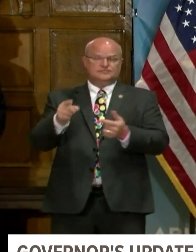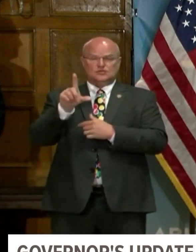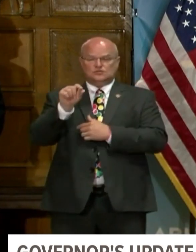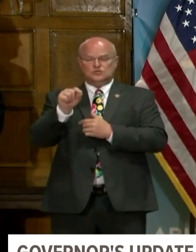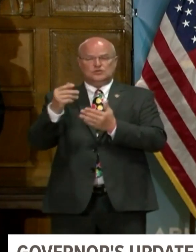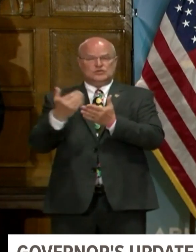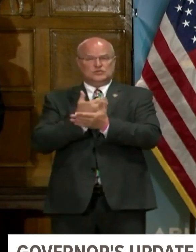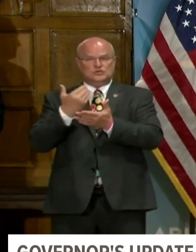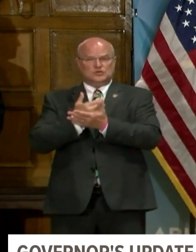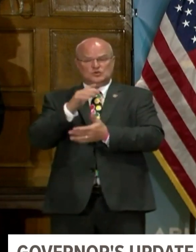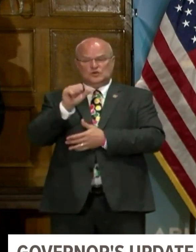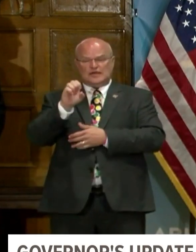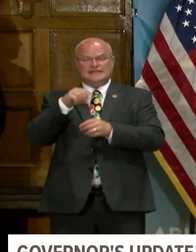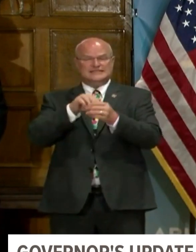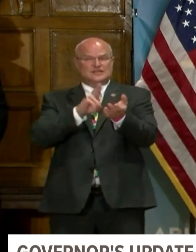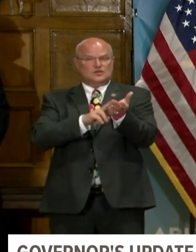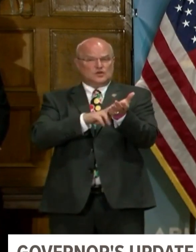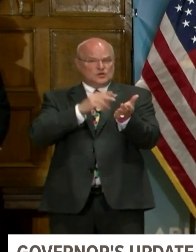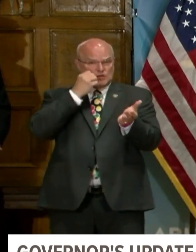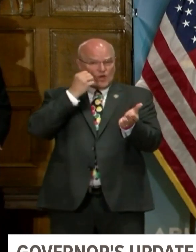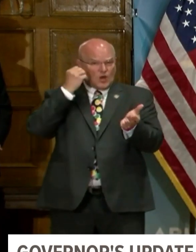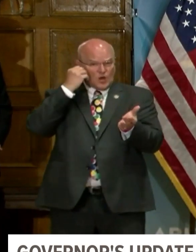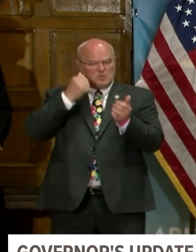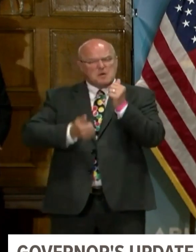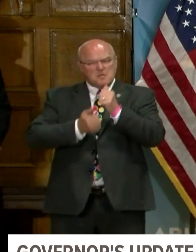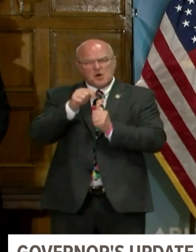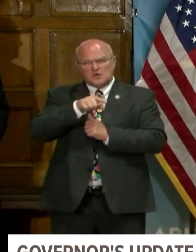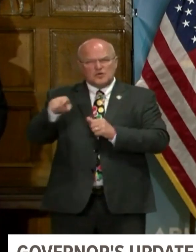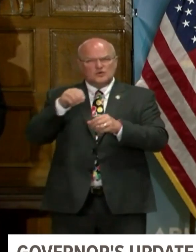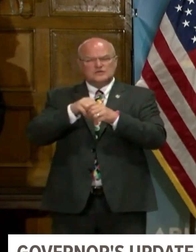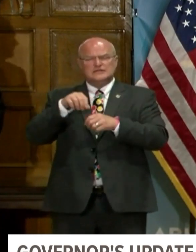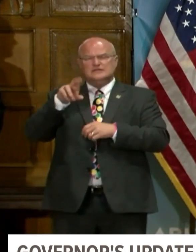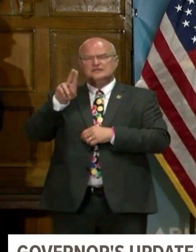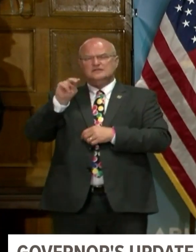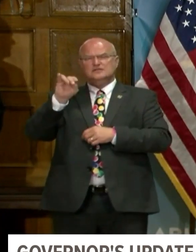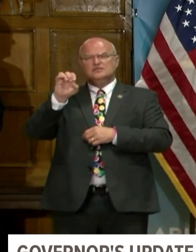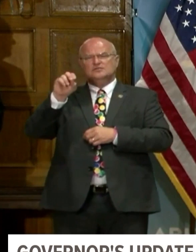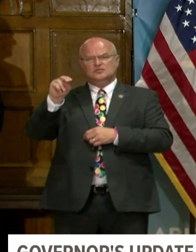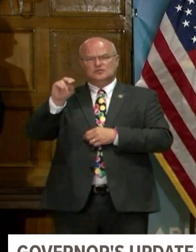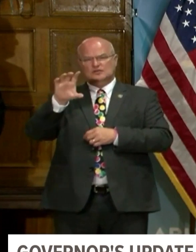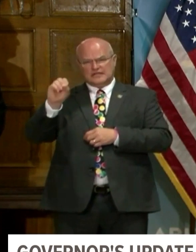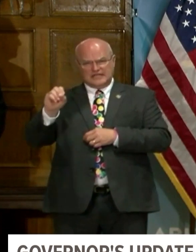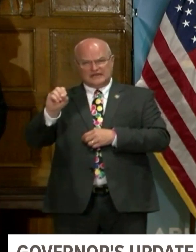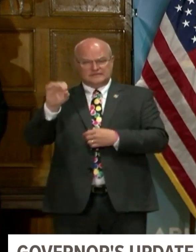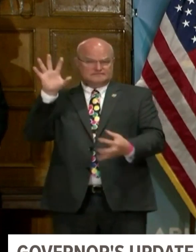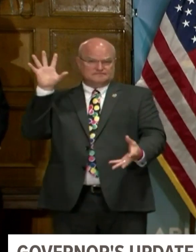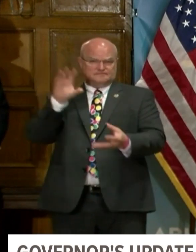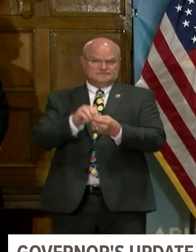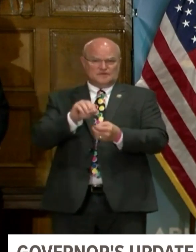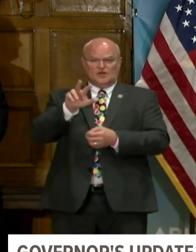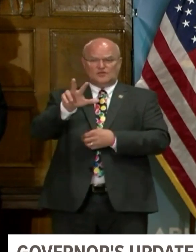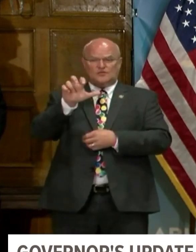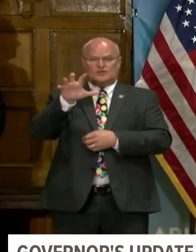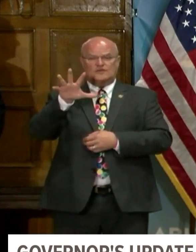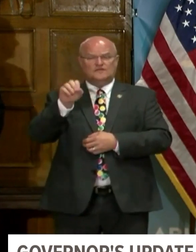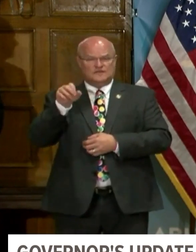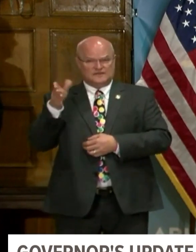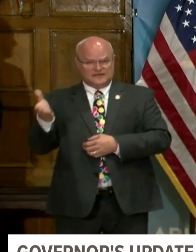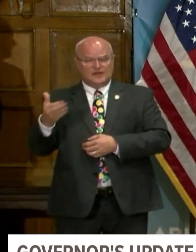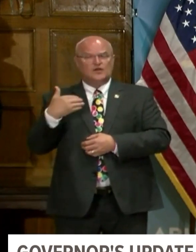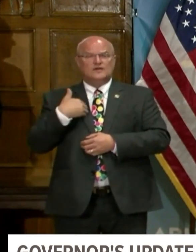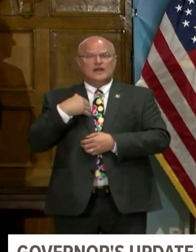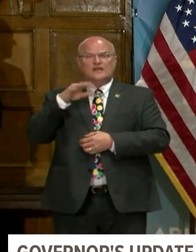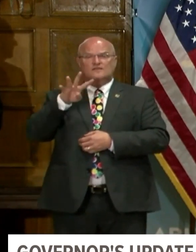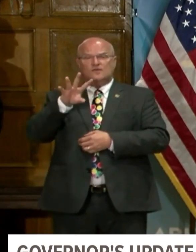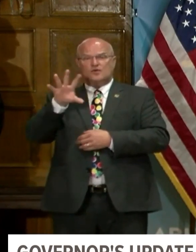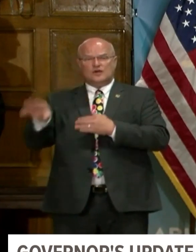new cases in nursing homes. Most of those were in Union County, so our total is 350 there. We had